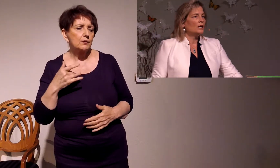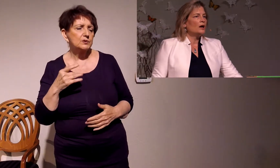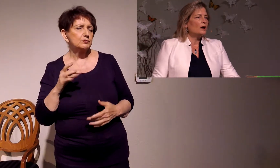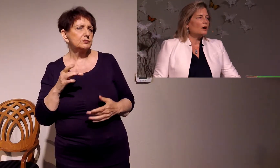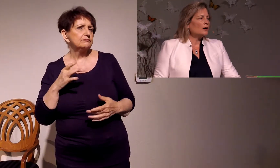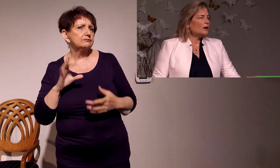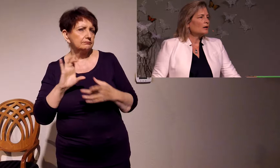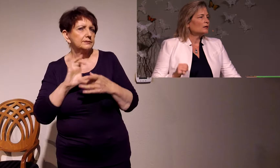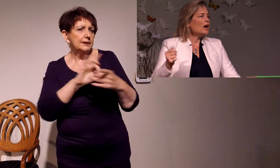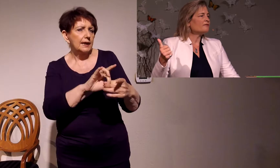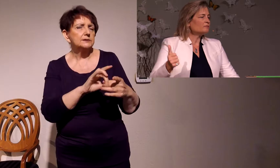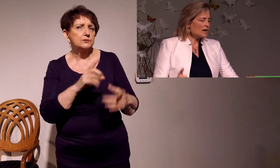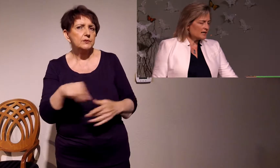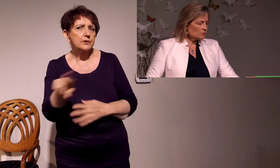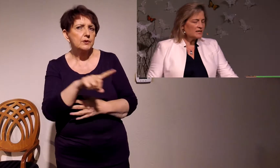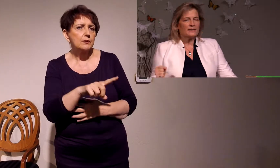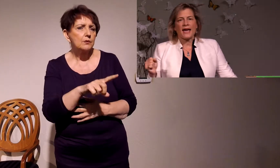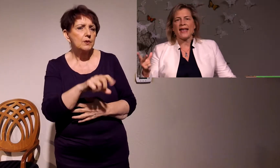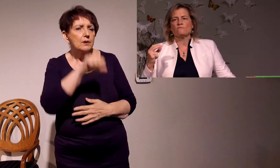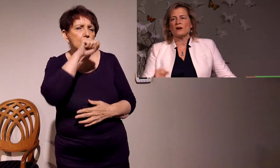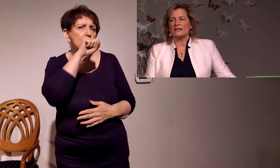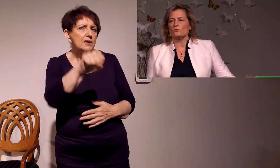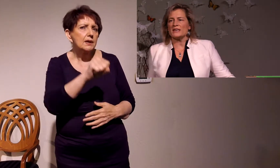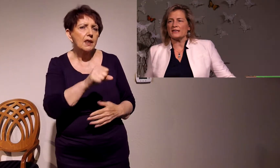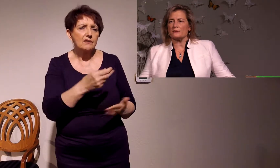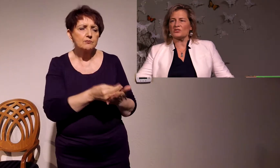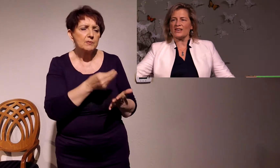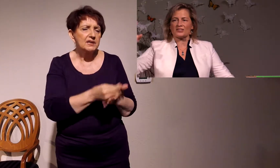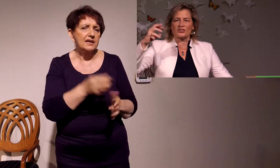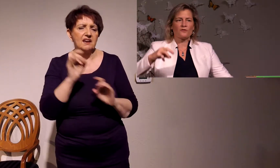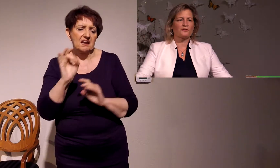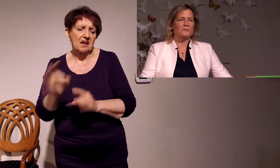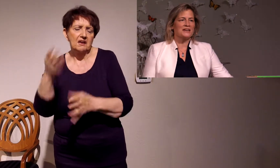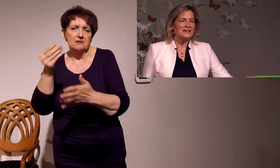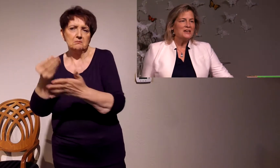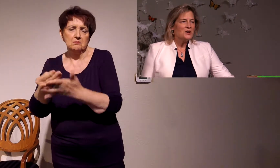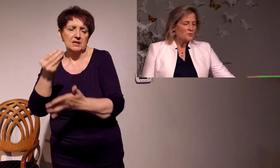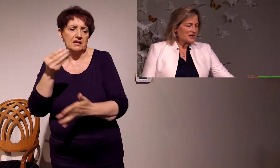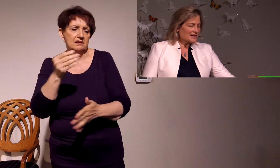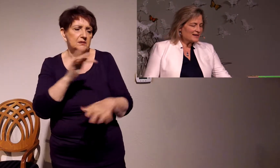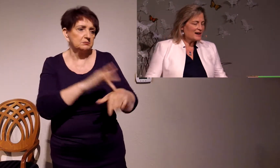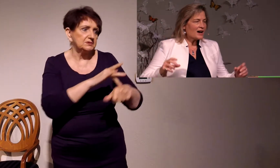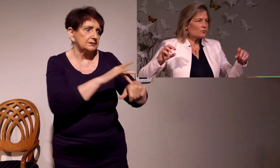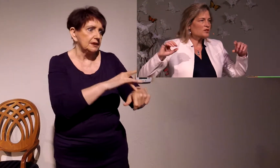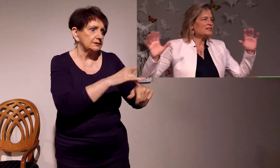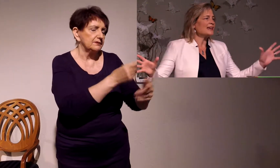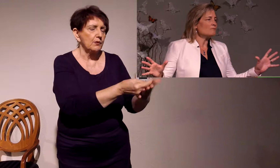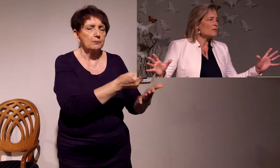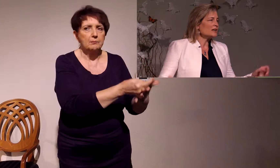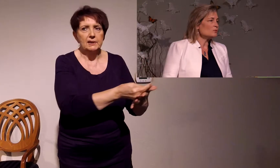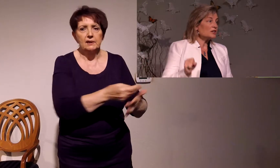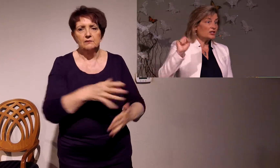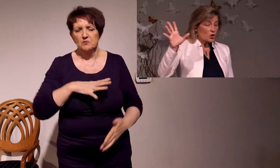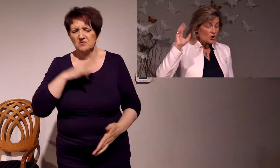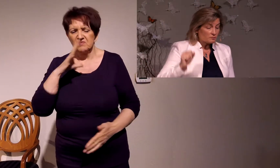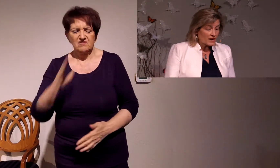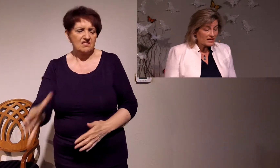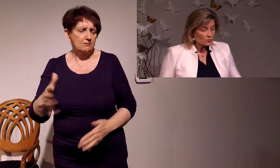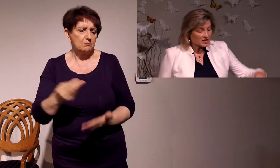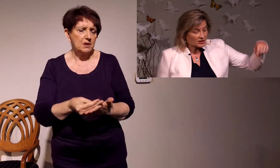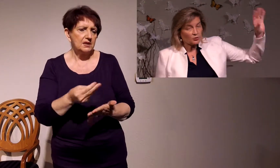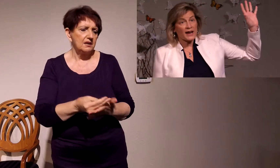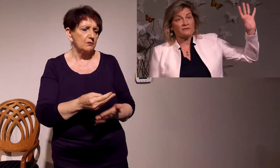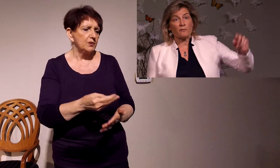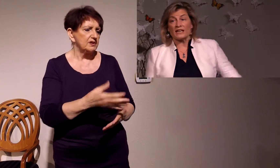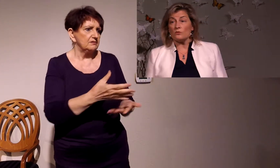you. Love money. We can hate money. We can obsess over money. We can resent money. We can hoard